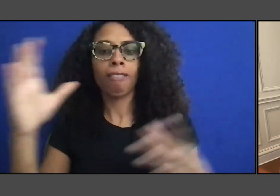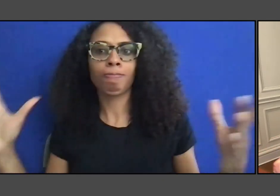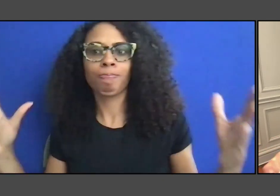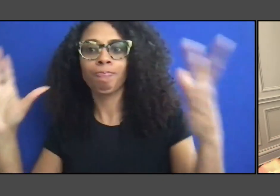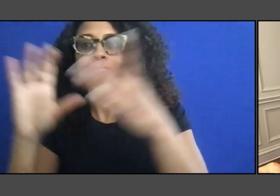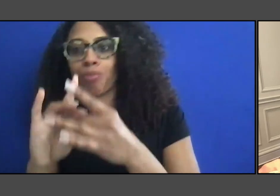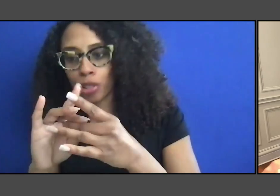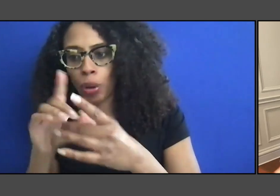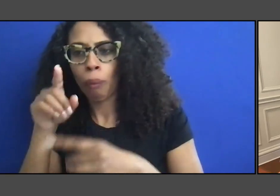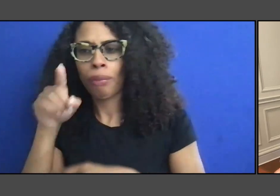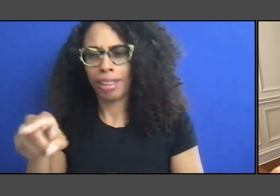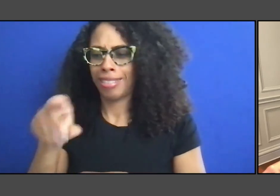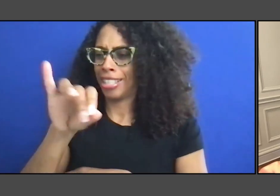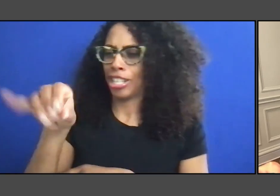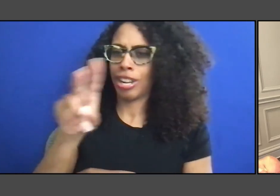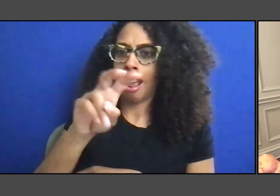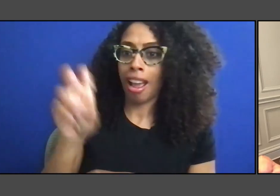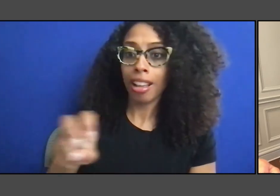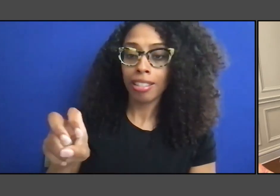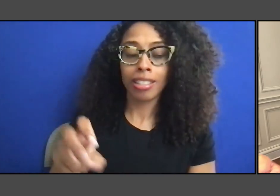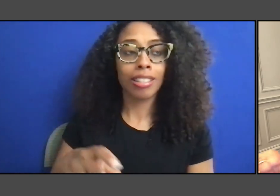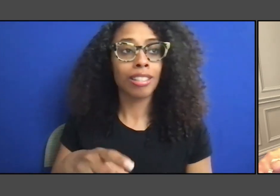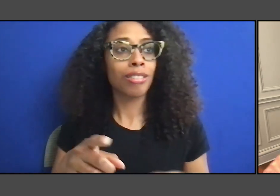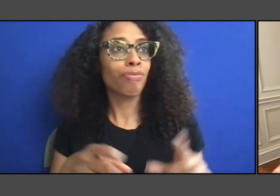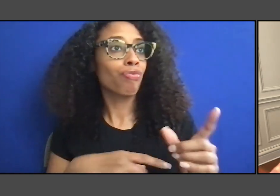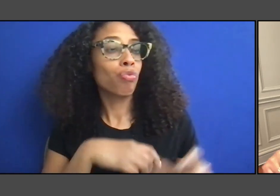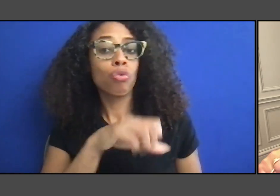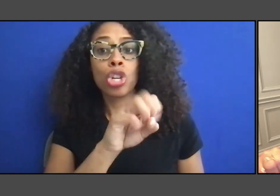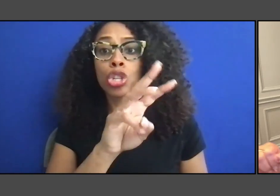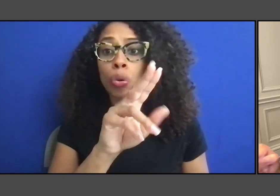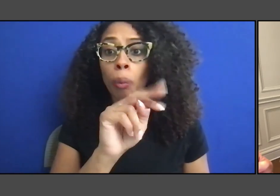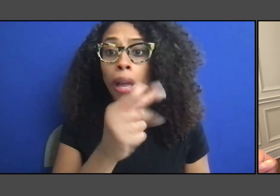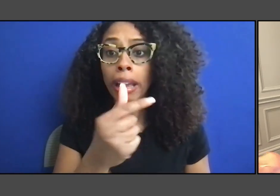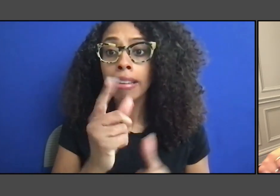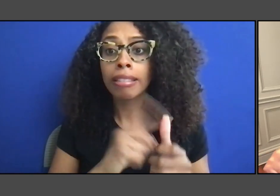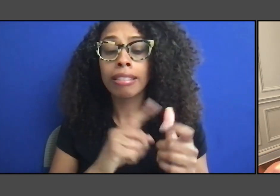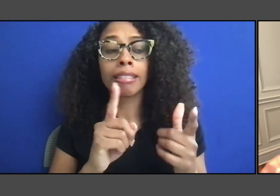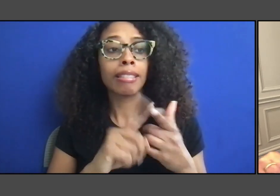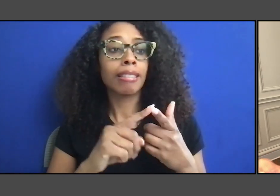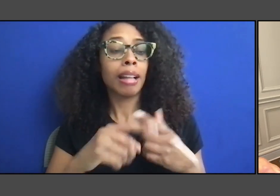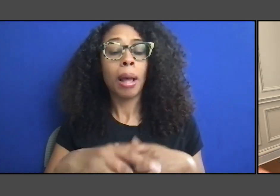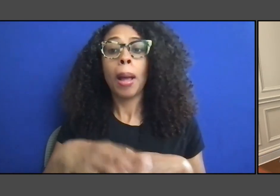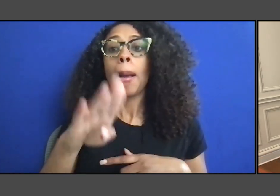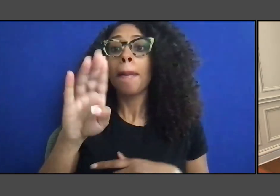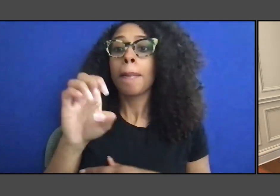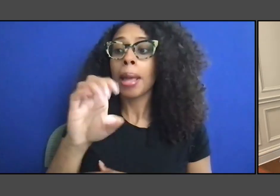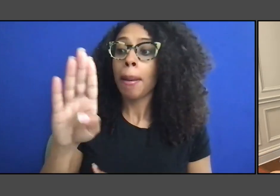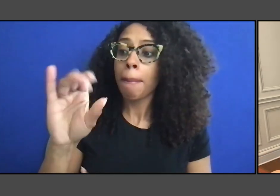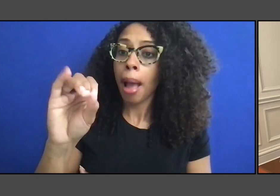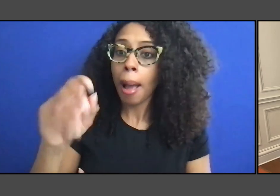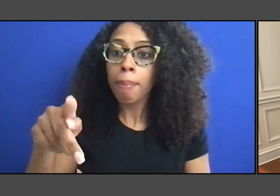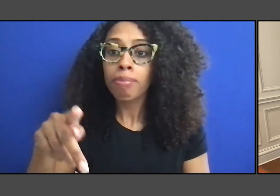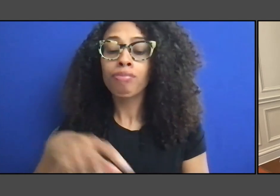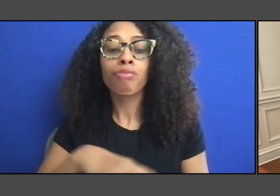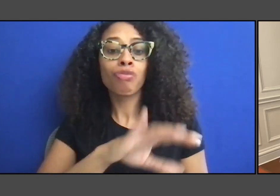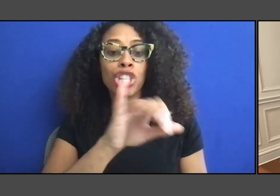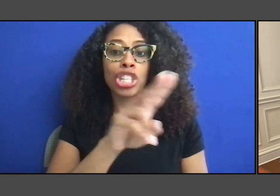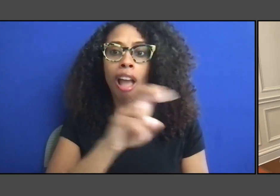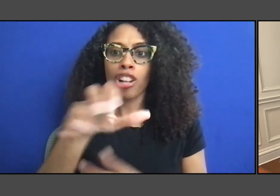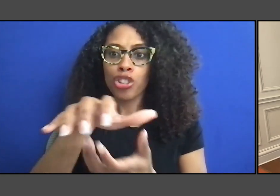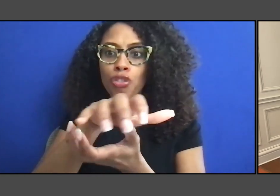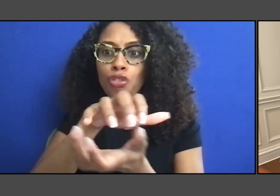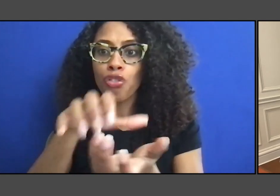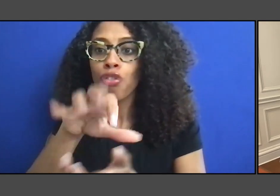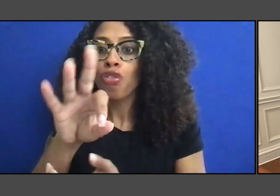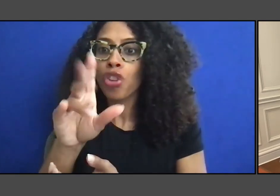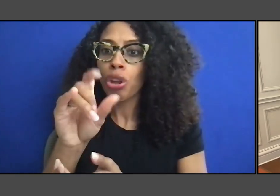From swing and bebop, from Afro-Latin jazz to bossa nova, from free jazz to jazz fusion, all laying the groundwork for the rhythmic and lyrical